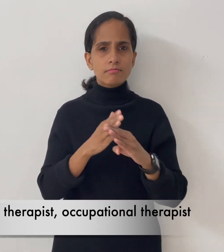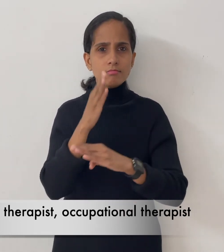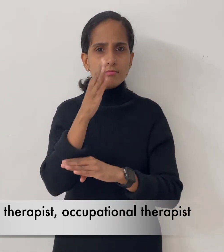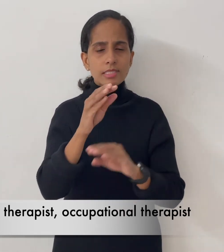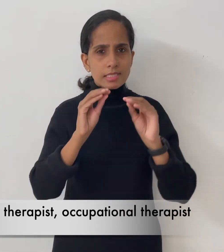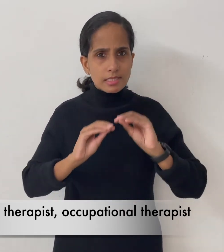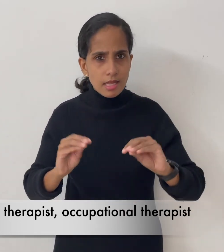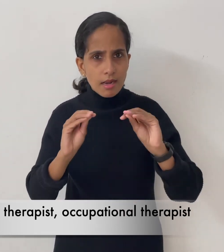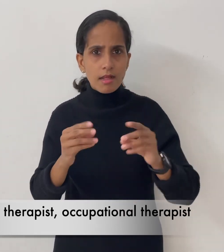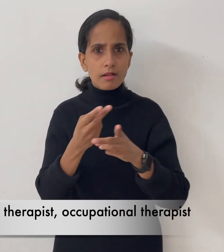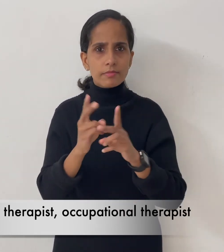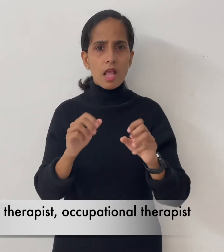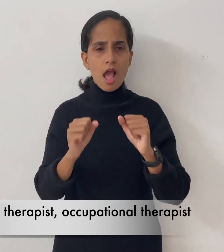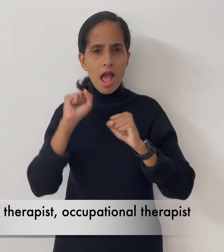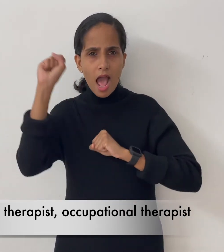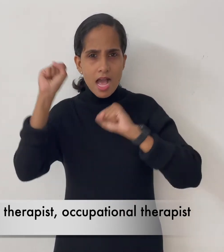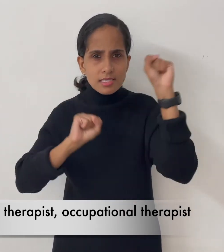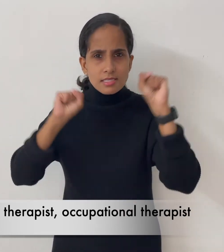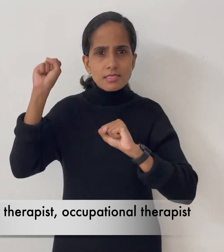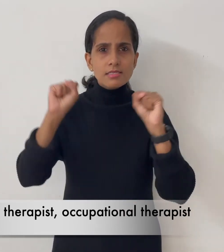occupational therapists,